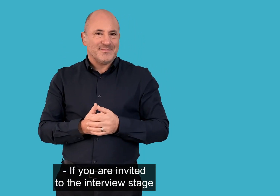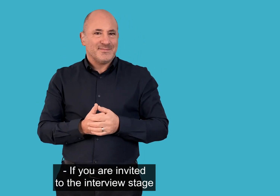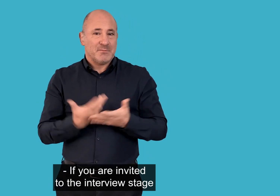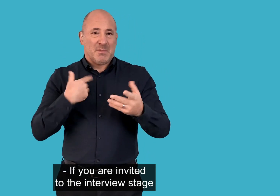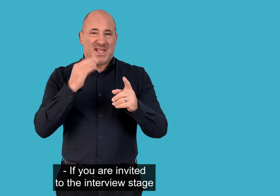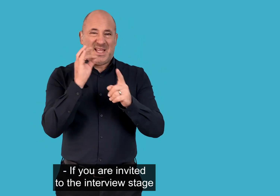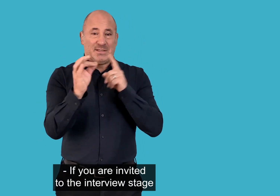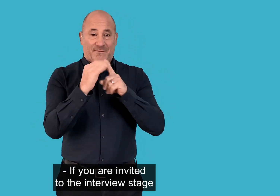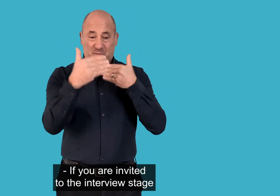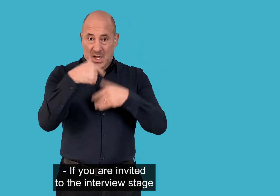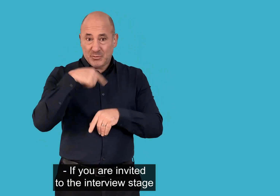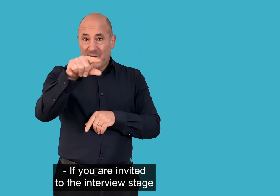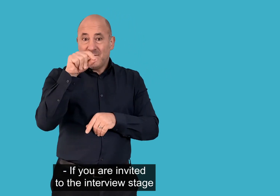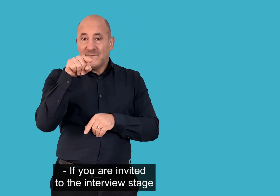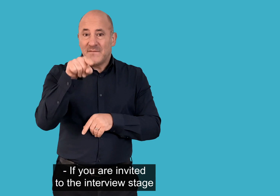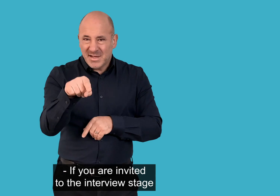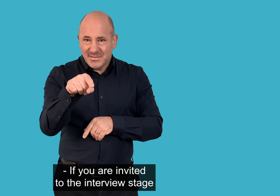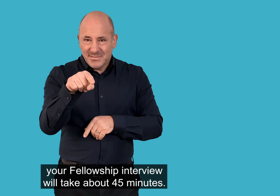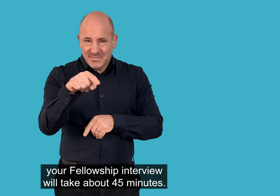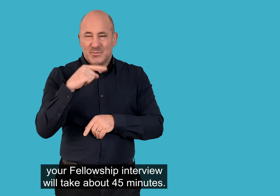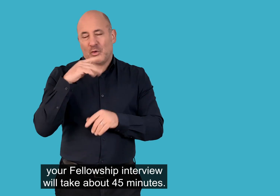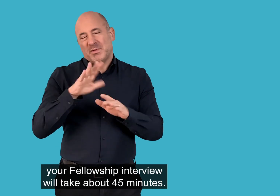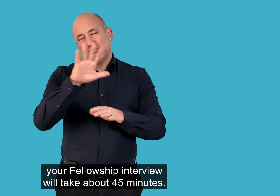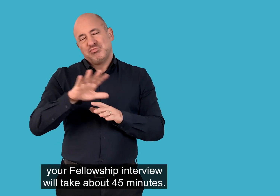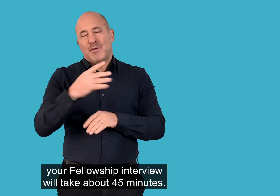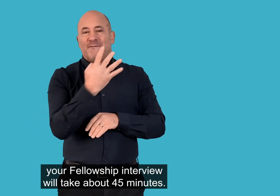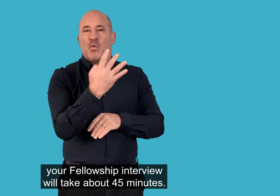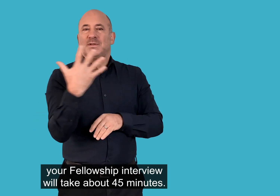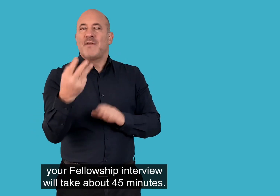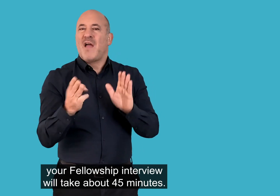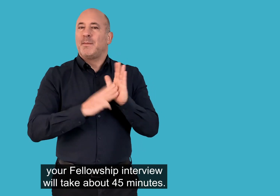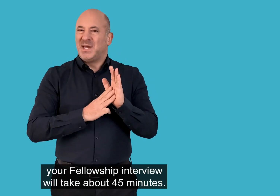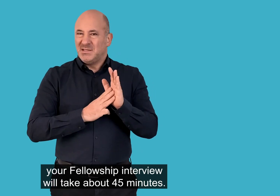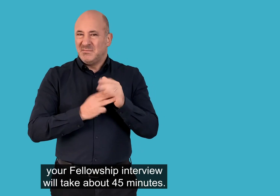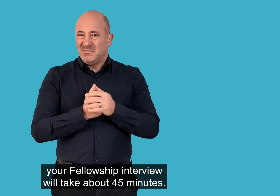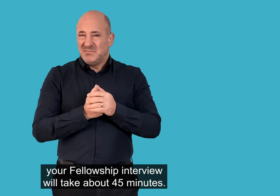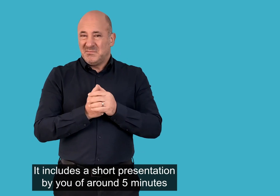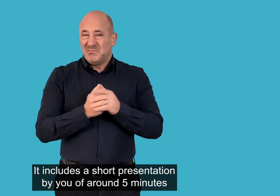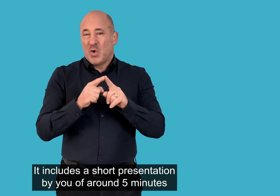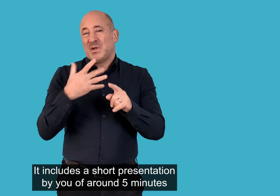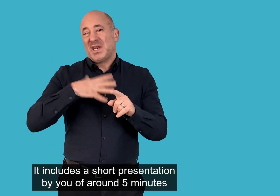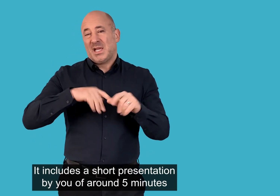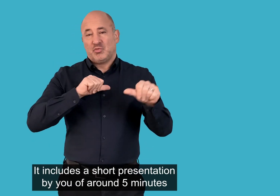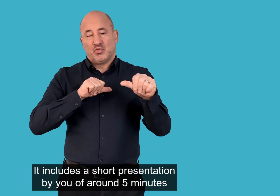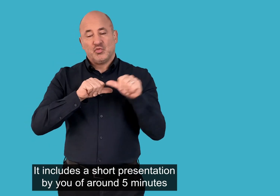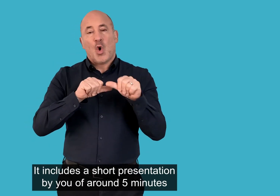If you are invited to the interview stage, your fellowship interview will take about 45 minutes. It includes a